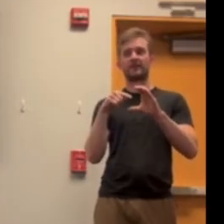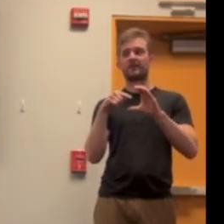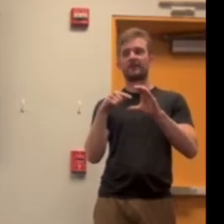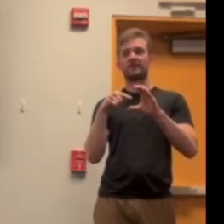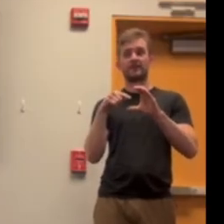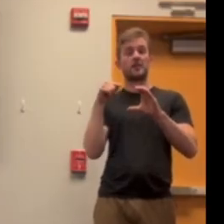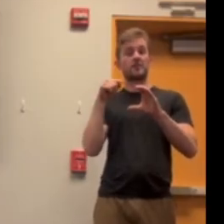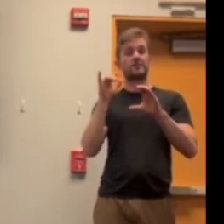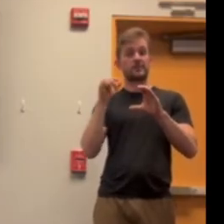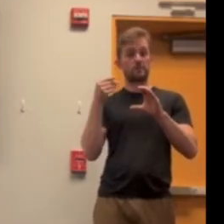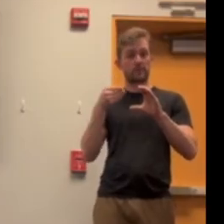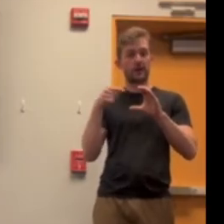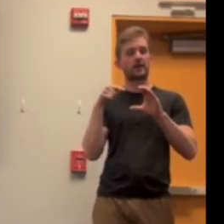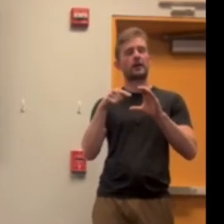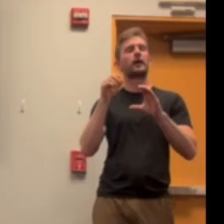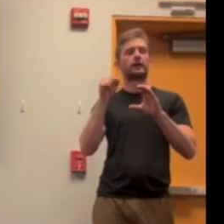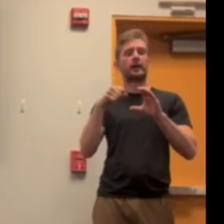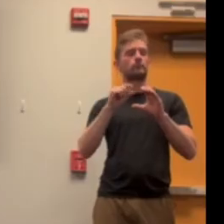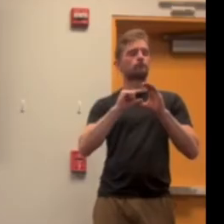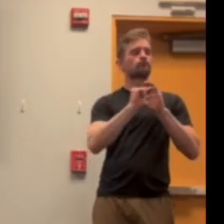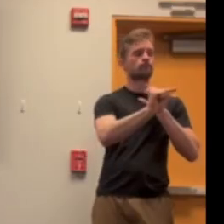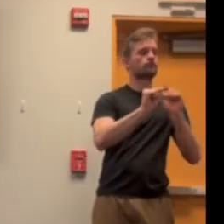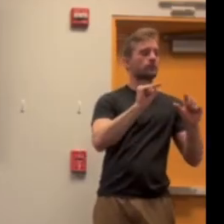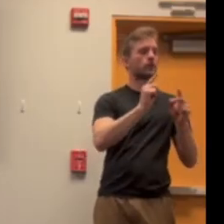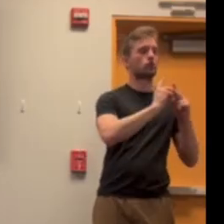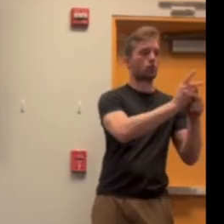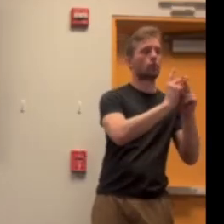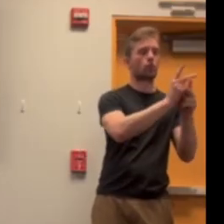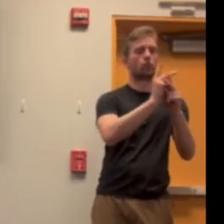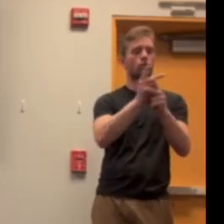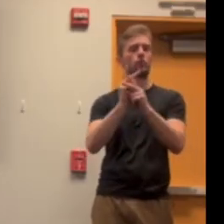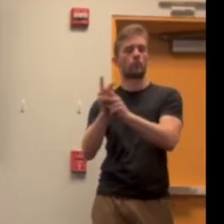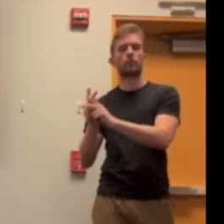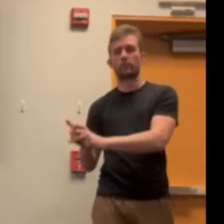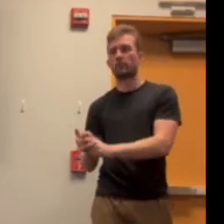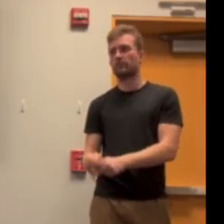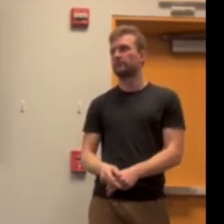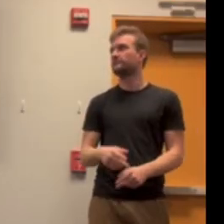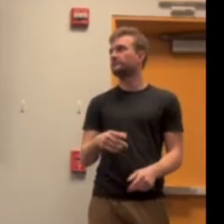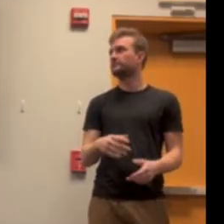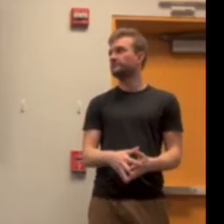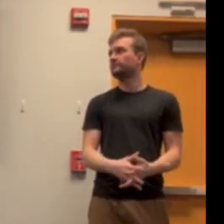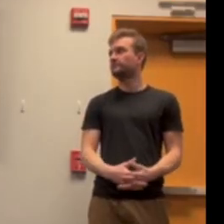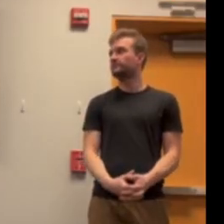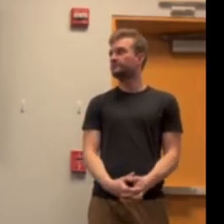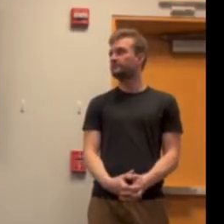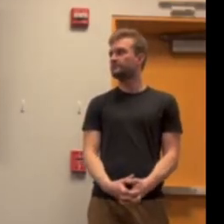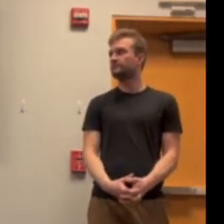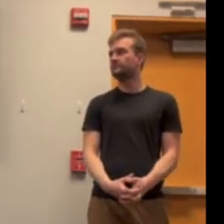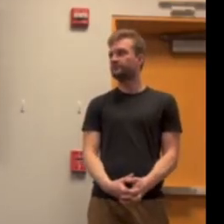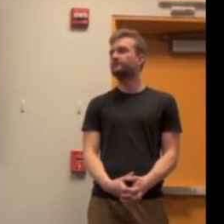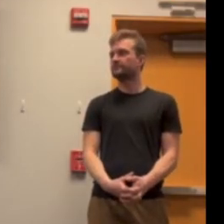loans. So that money goes on the books, and we can give out loans on that. That's how it works,